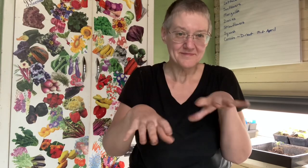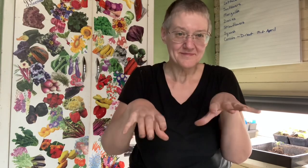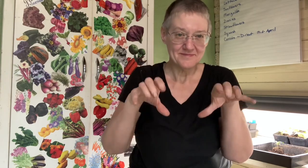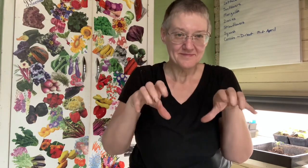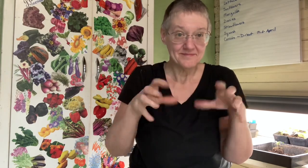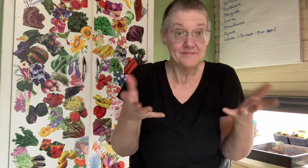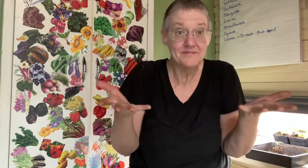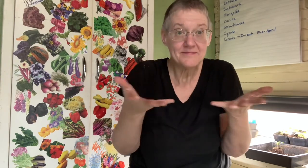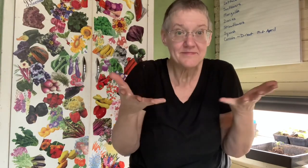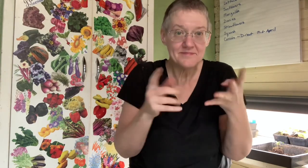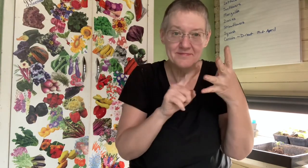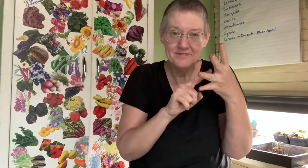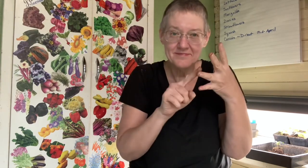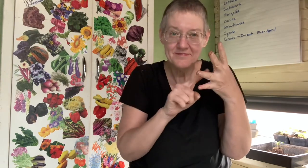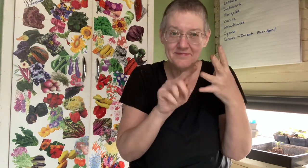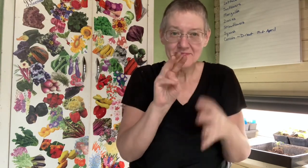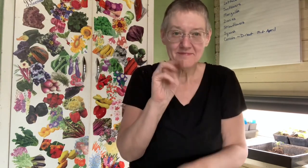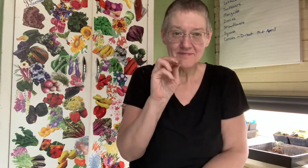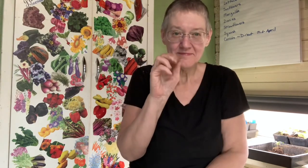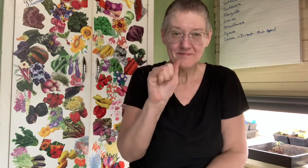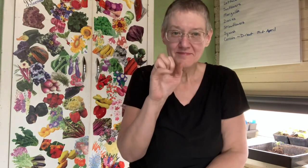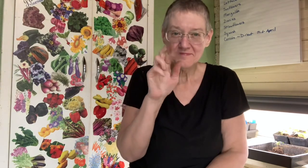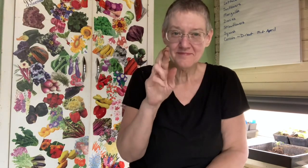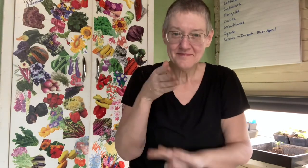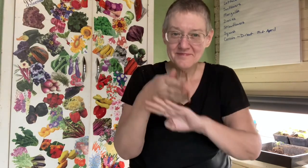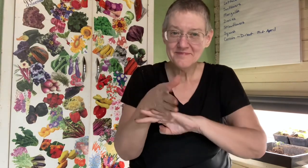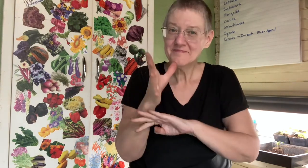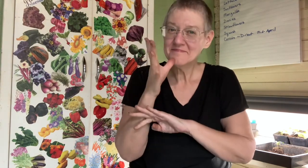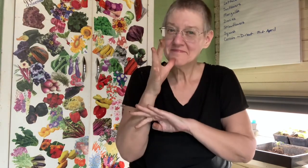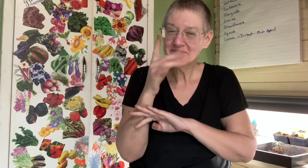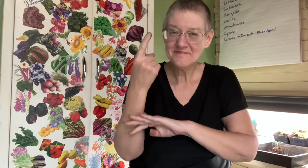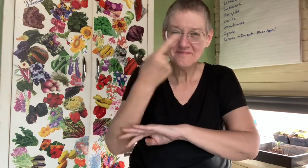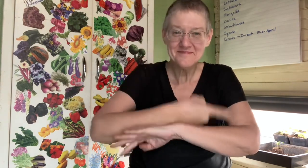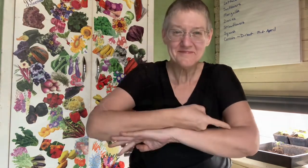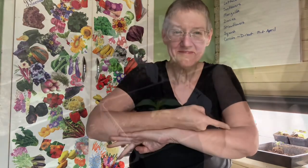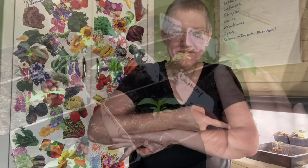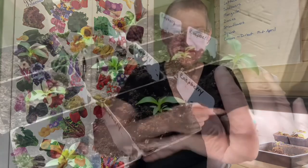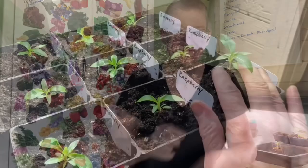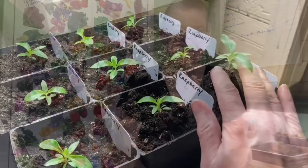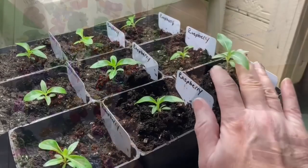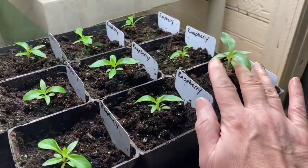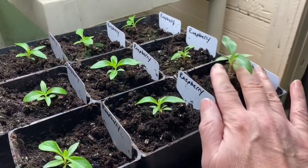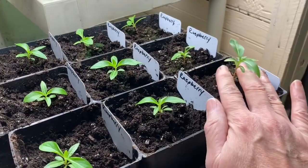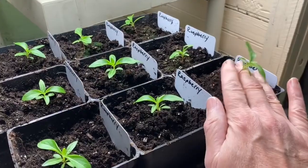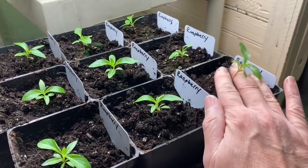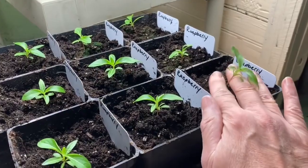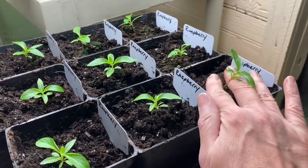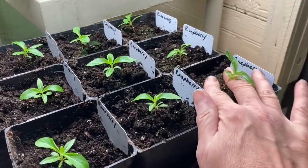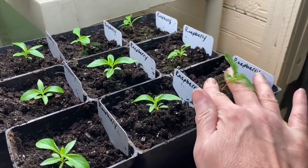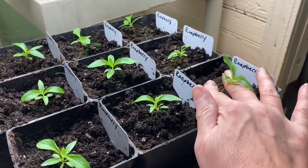last frost. That's mid-May or after Mother's Day.